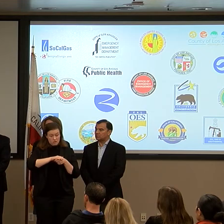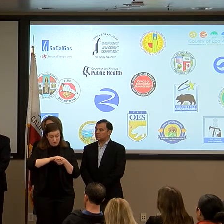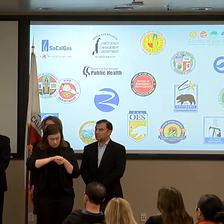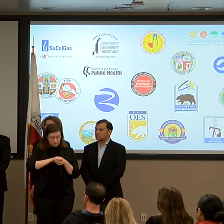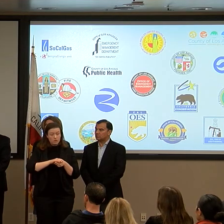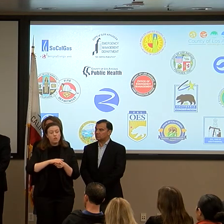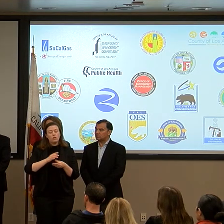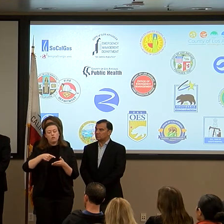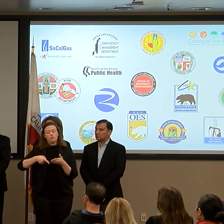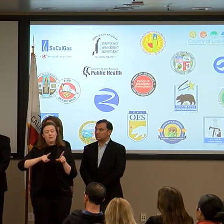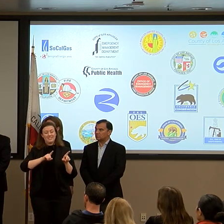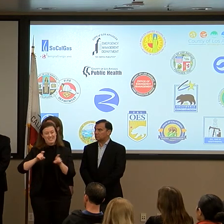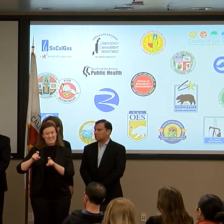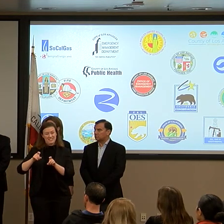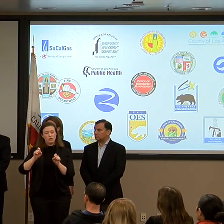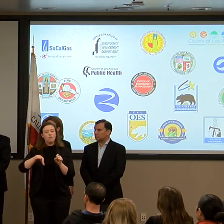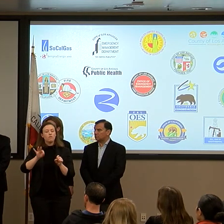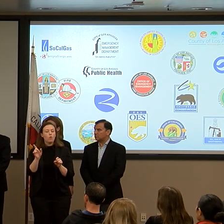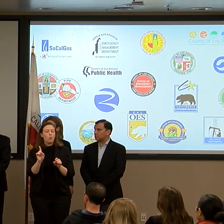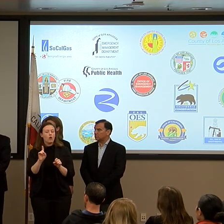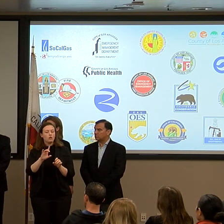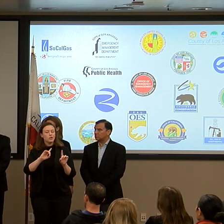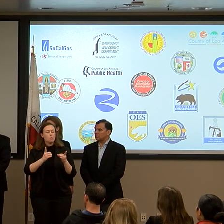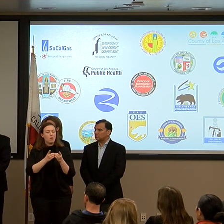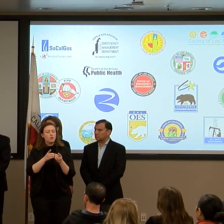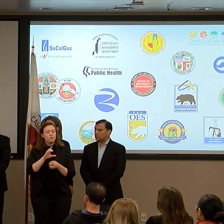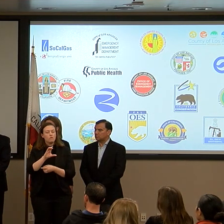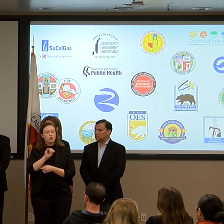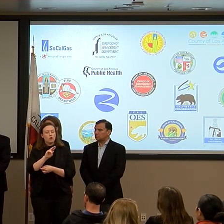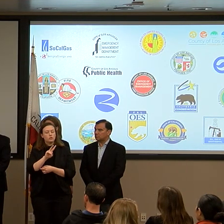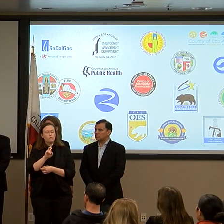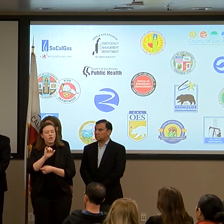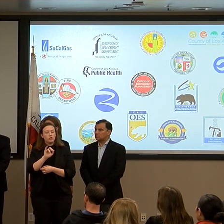of those tests can be found at the Department of Conservation's website,